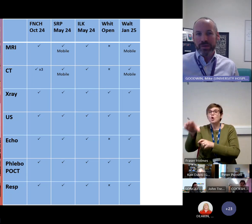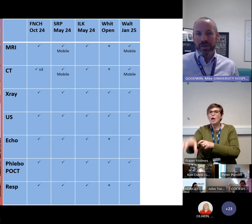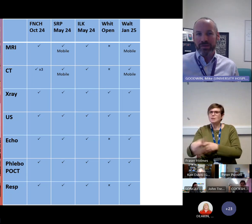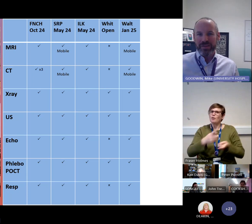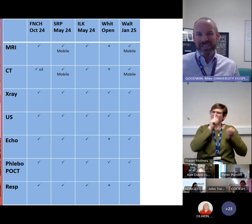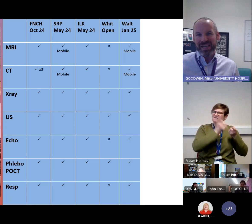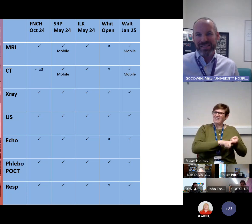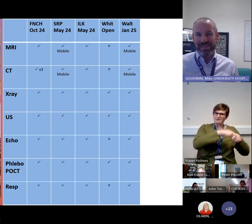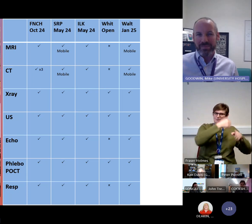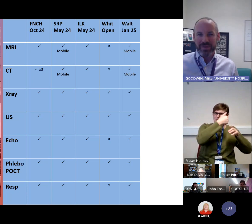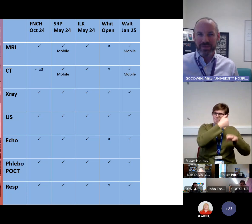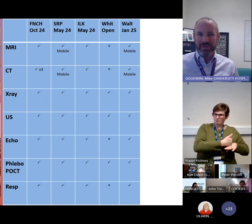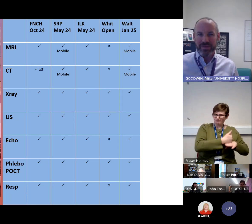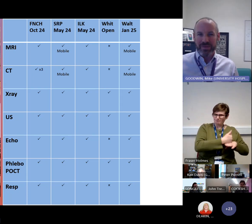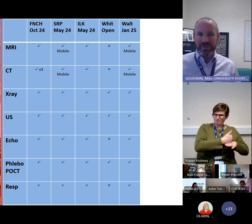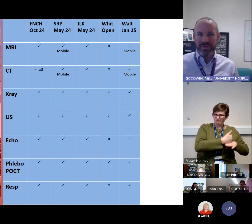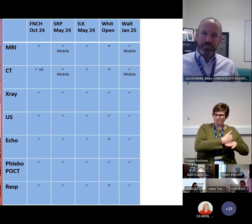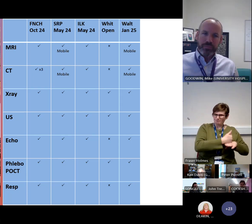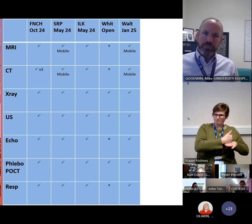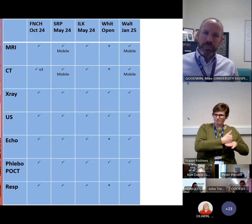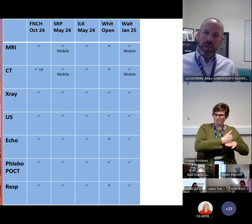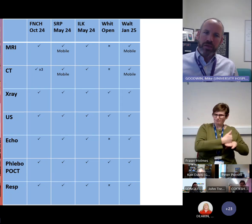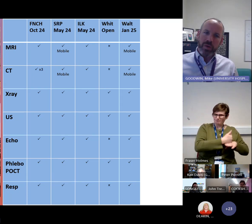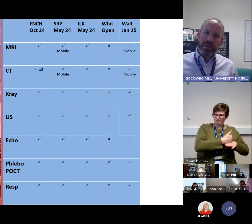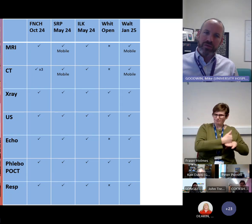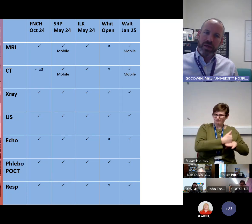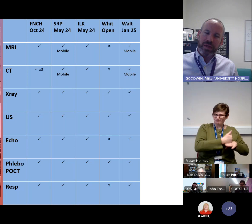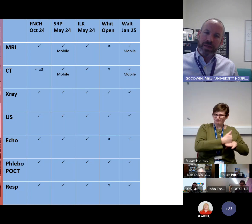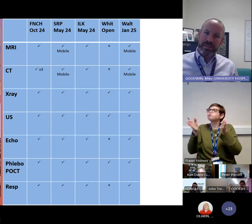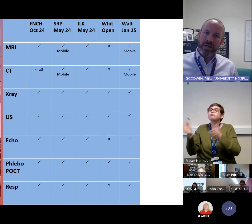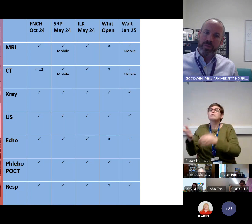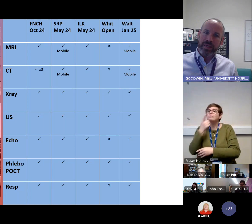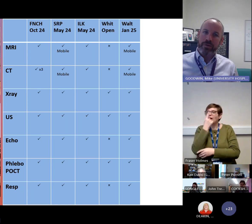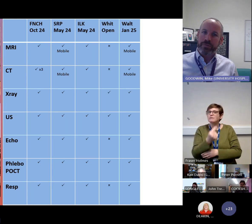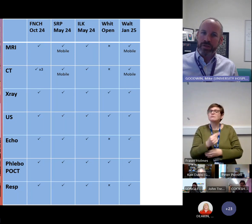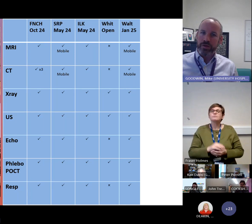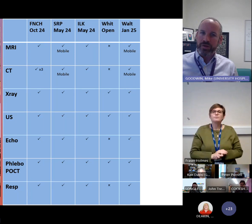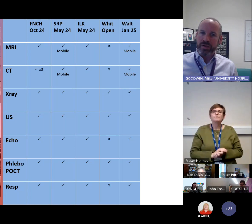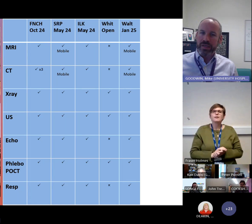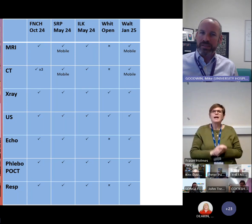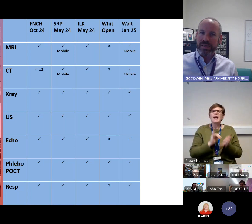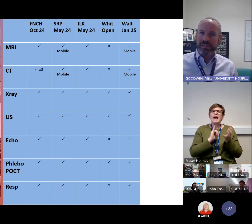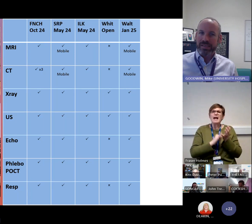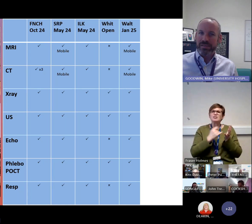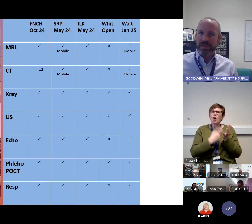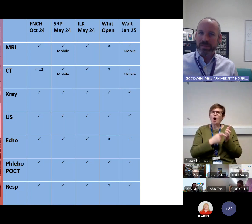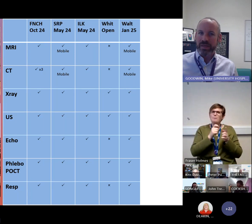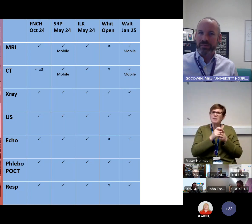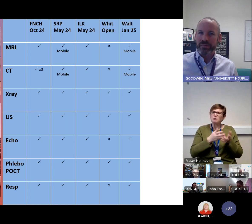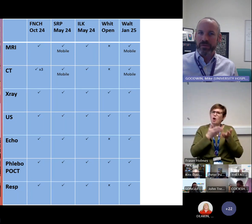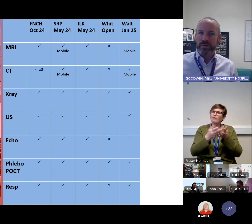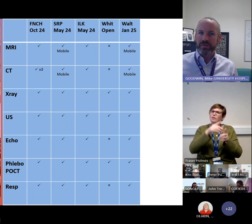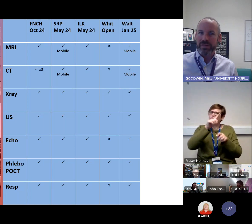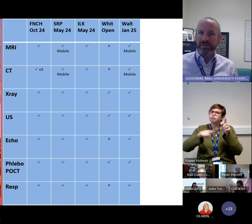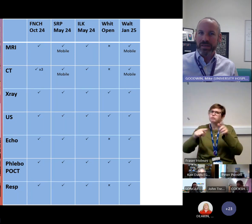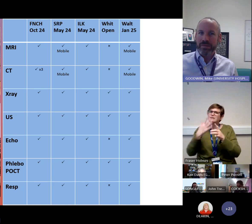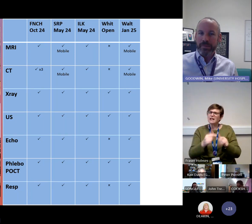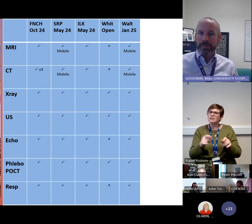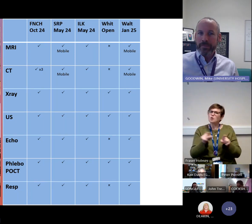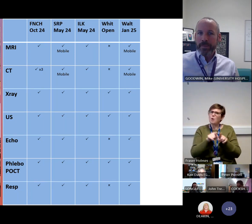to fixed assets in buildings. And as well as SRP offering the other tests as explained for